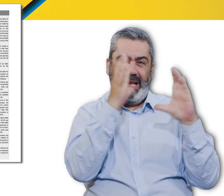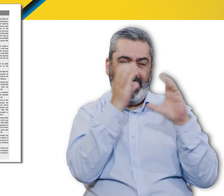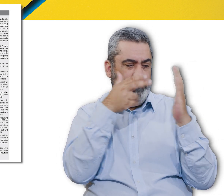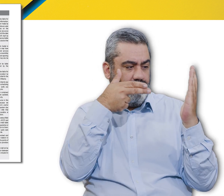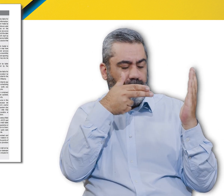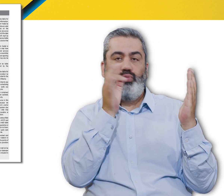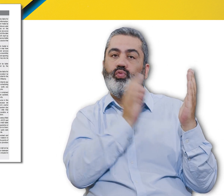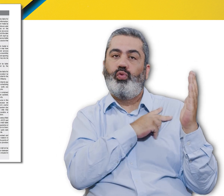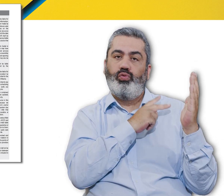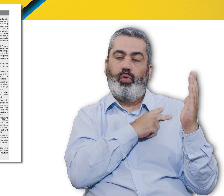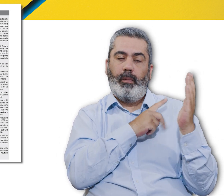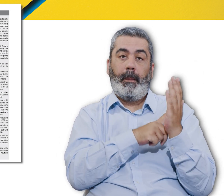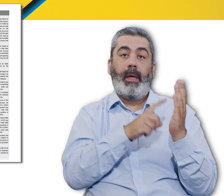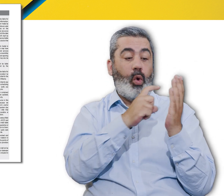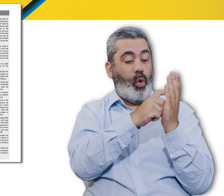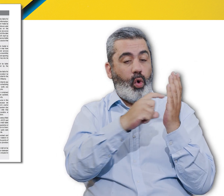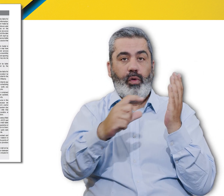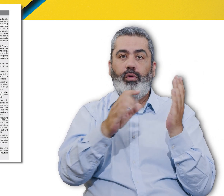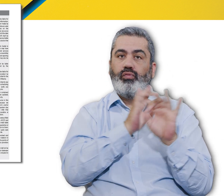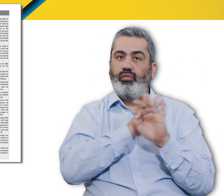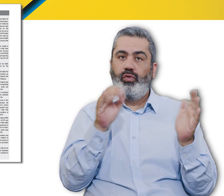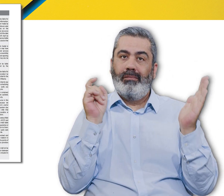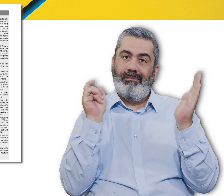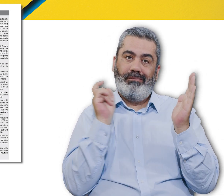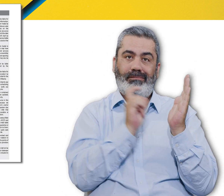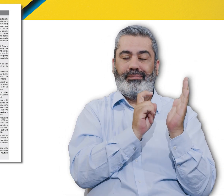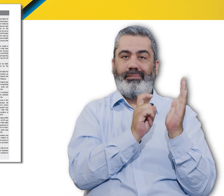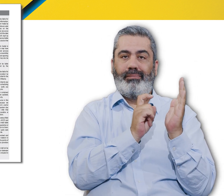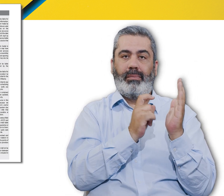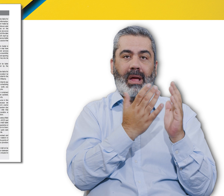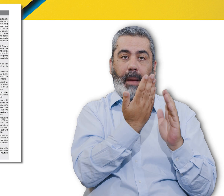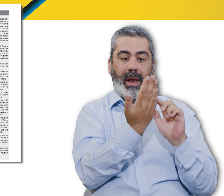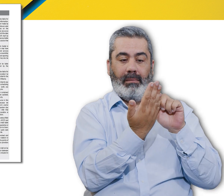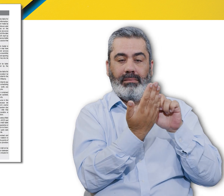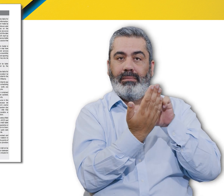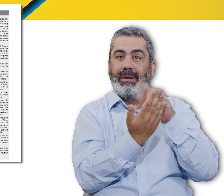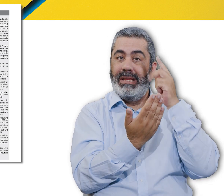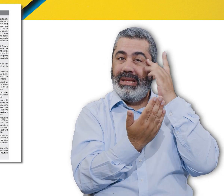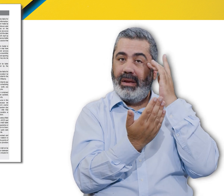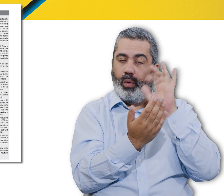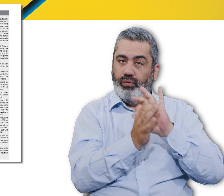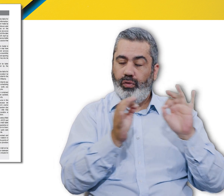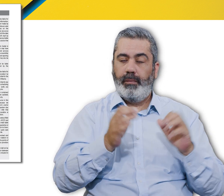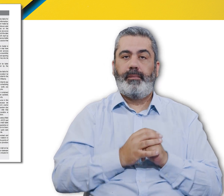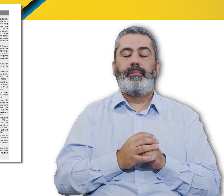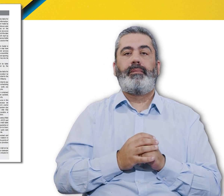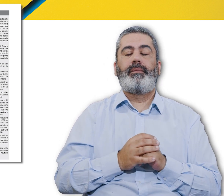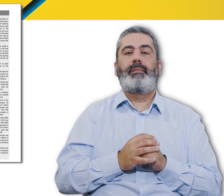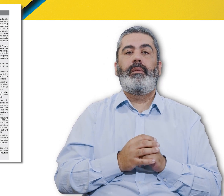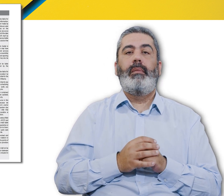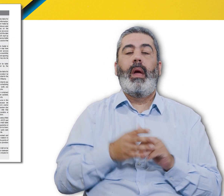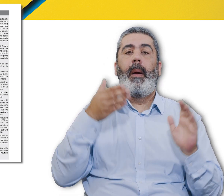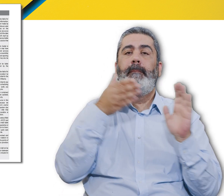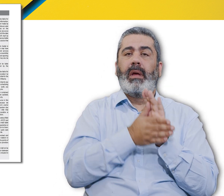your flashlight. When scanning, hold the phone firmly and find the correct distance so that the camera can focus correctly on the